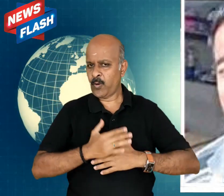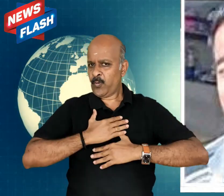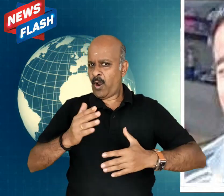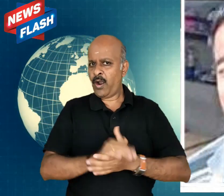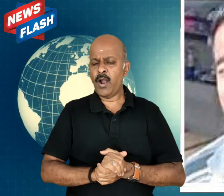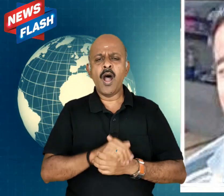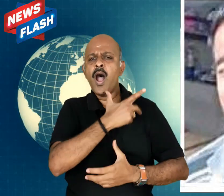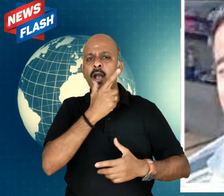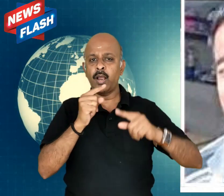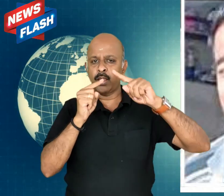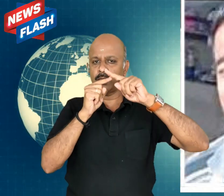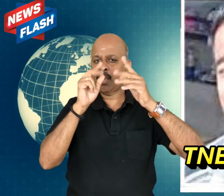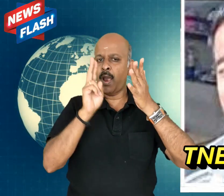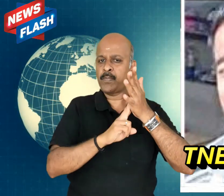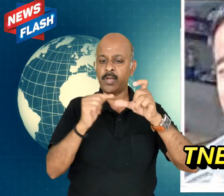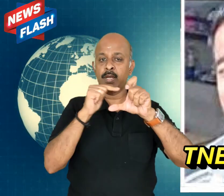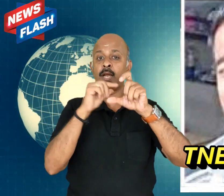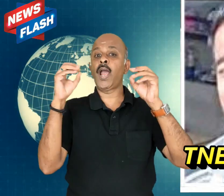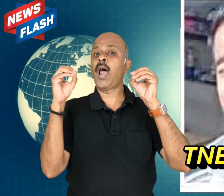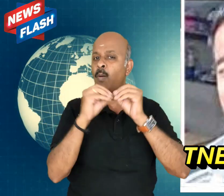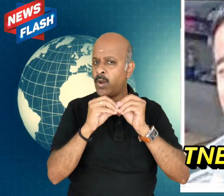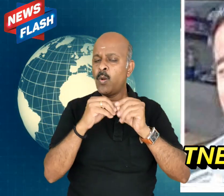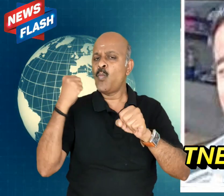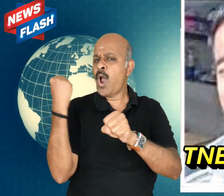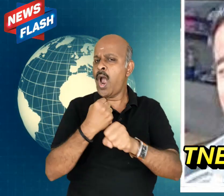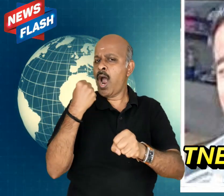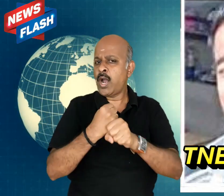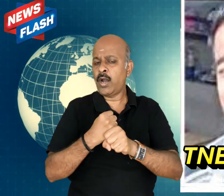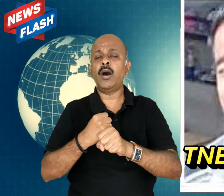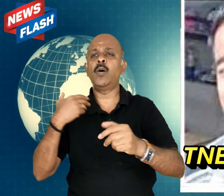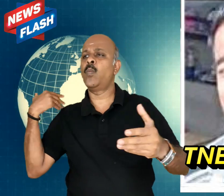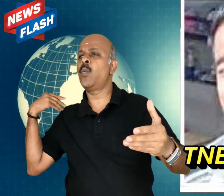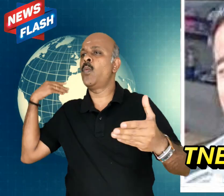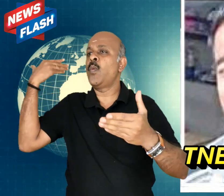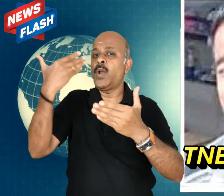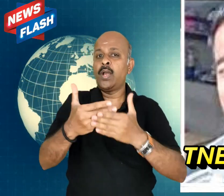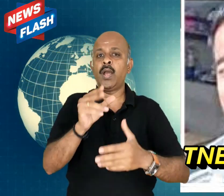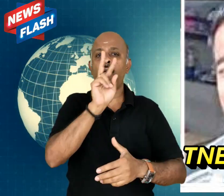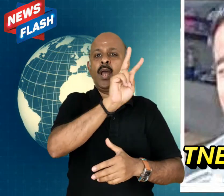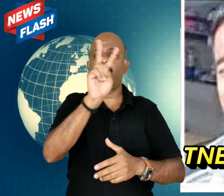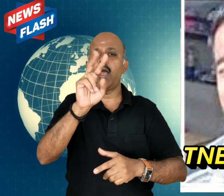Ulaganandan has been working in TNAB for over 20 years.